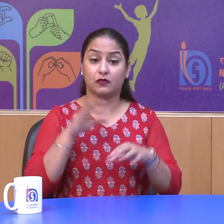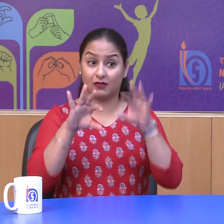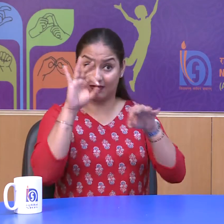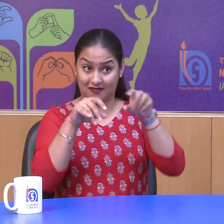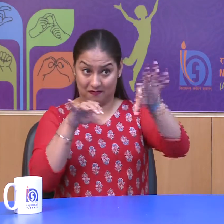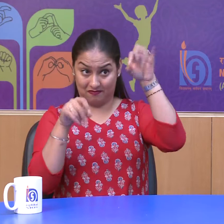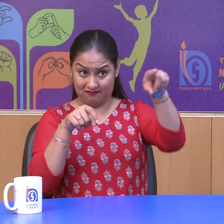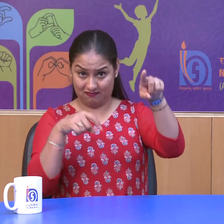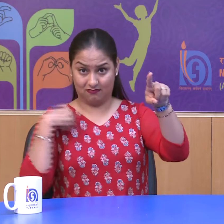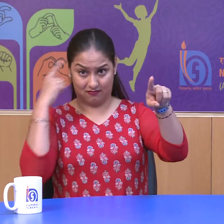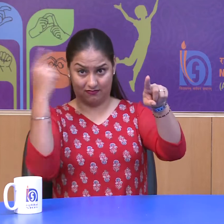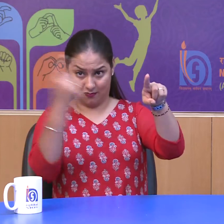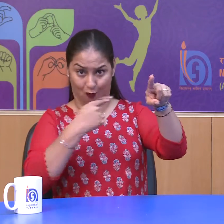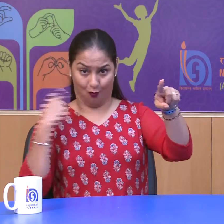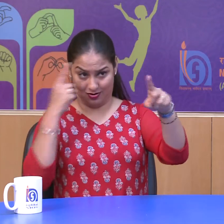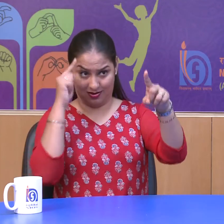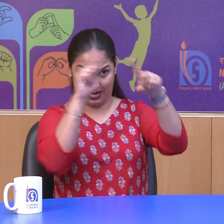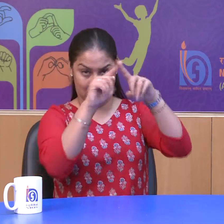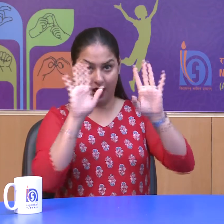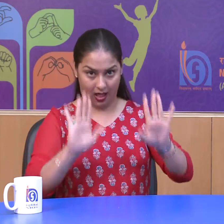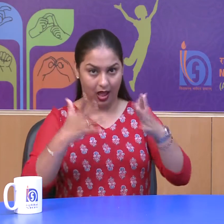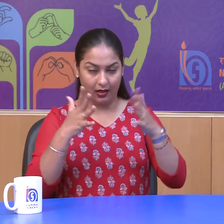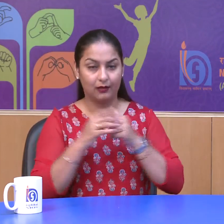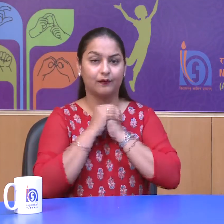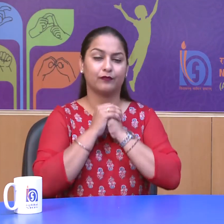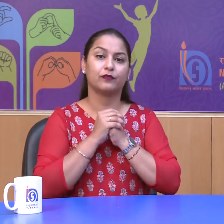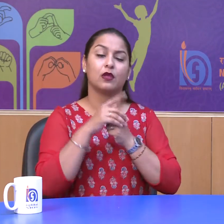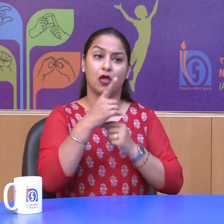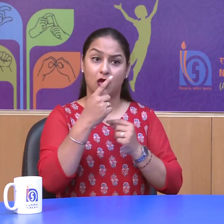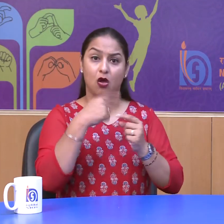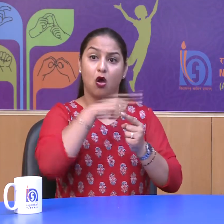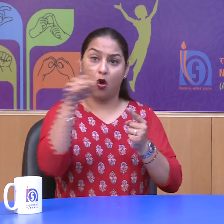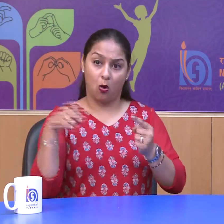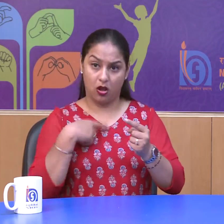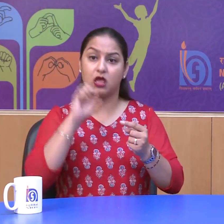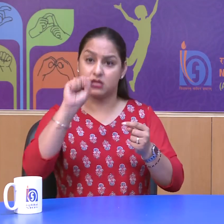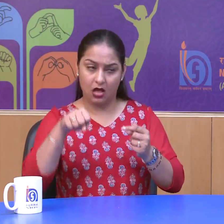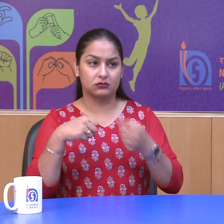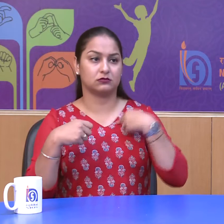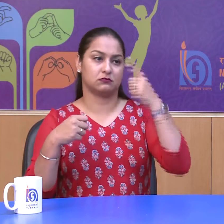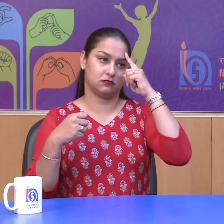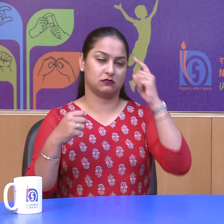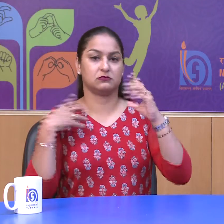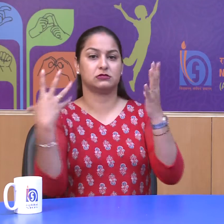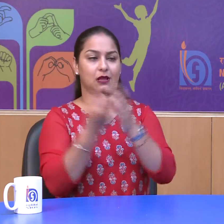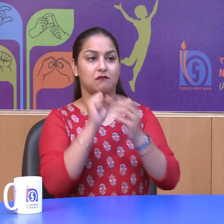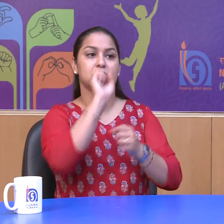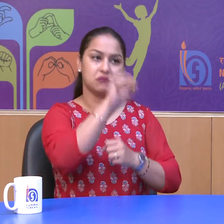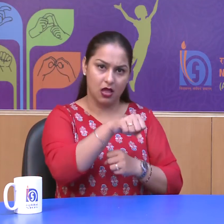Public opinion is an organized and considered opinion of the people on any